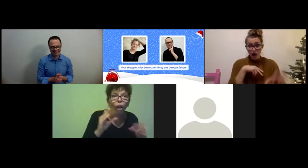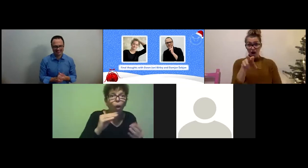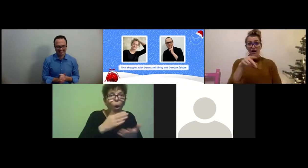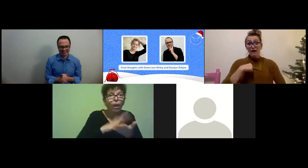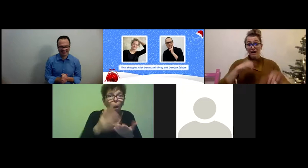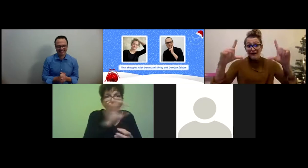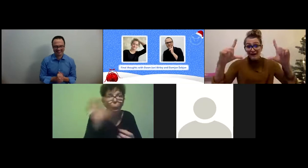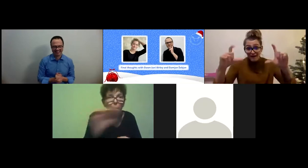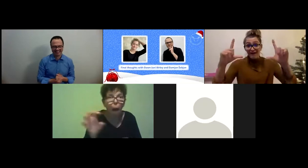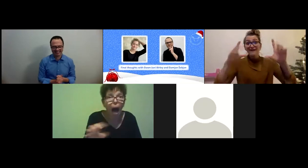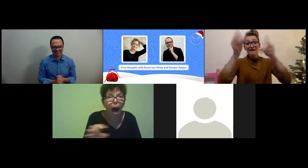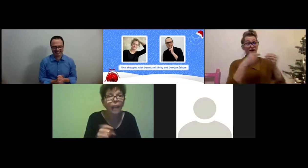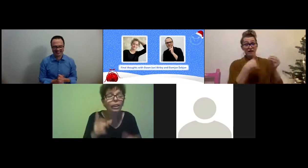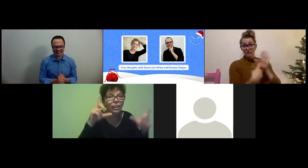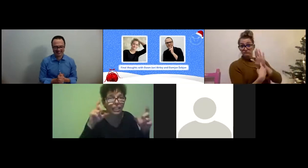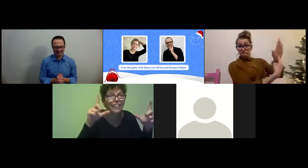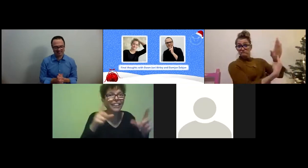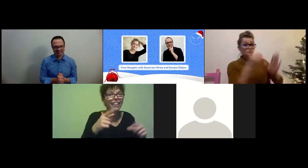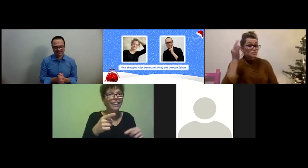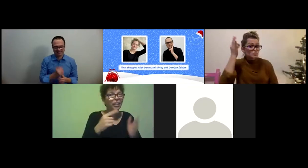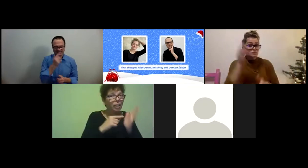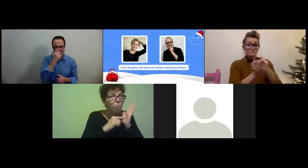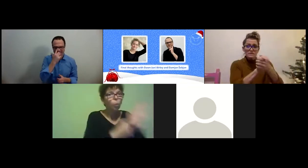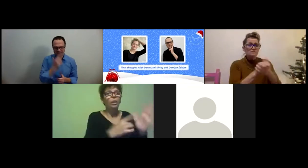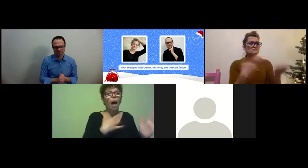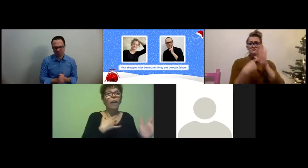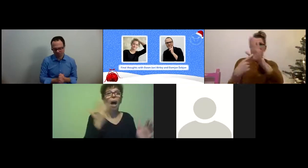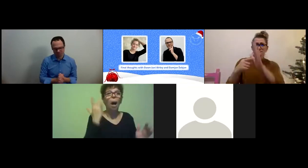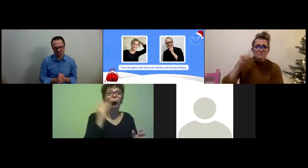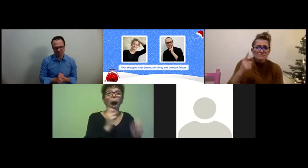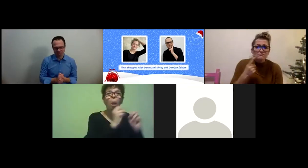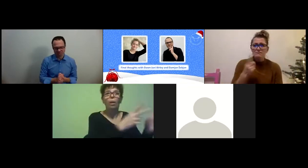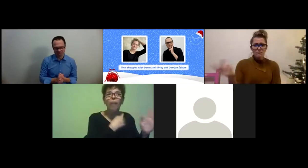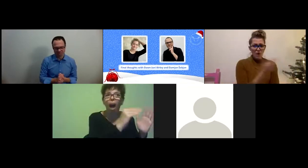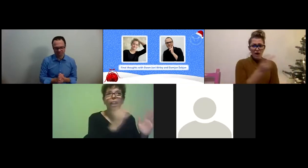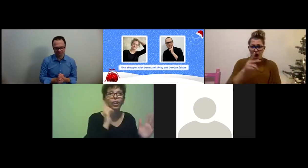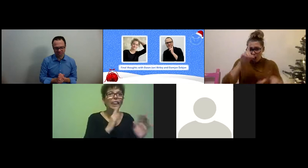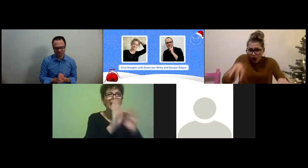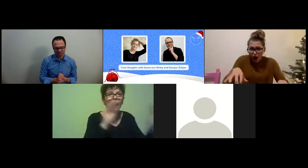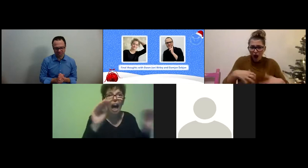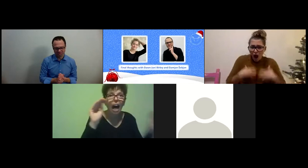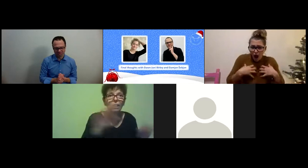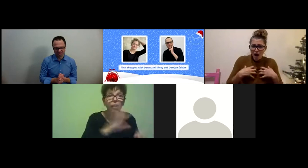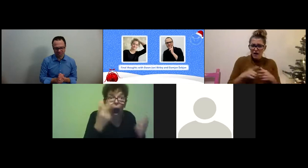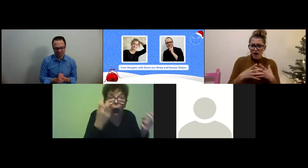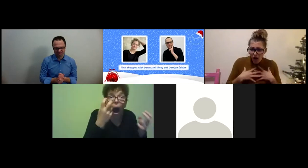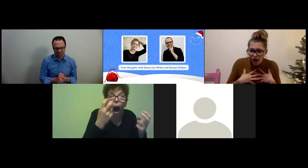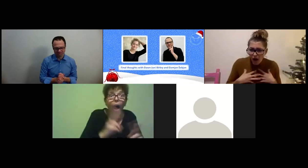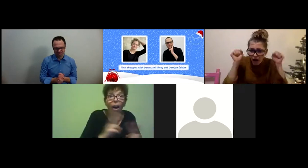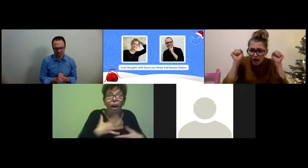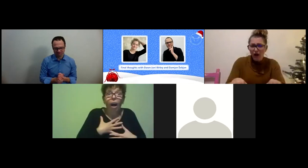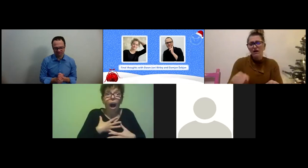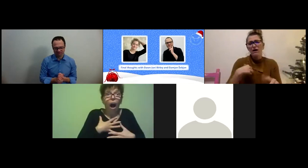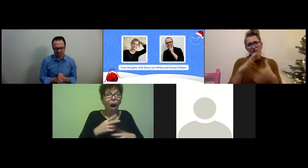invited me to present, I actually took a picture of all these interpreters. I was shocked. I had no idea that